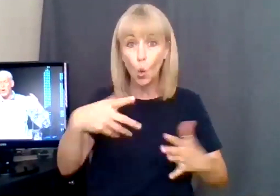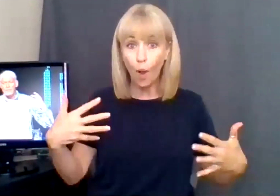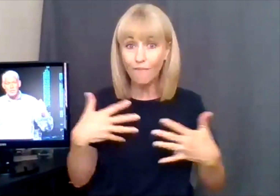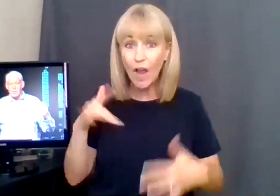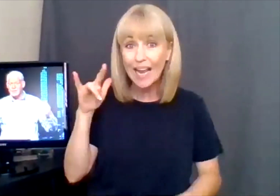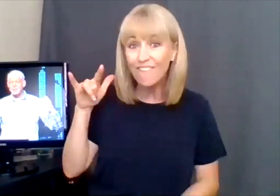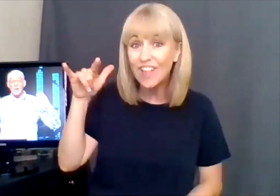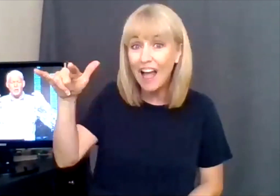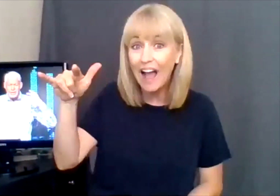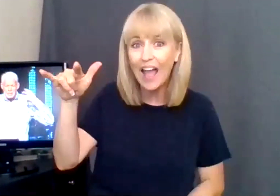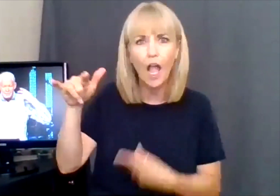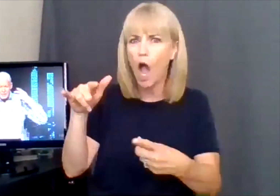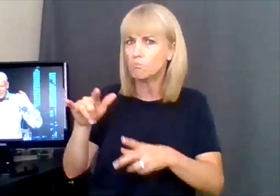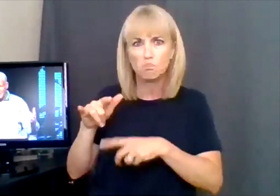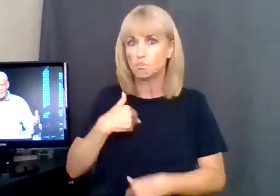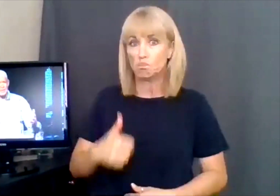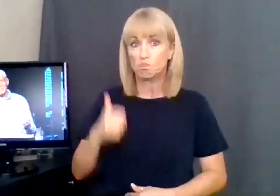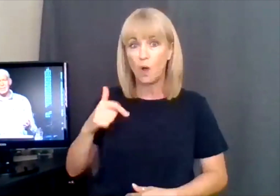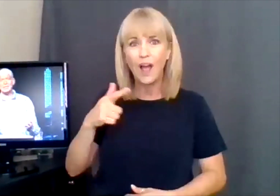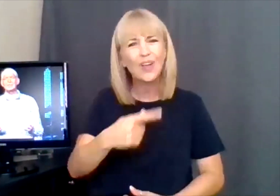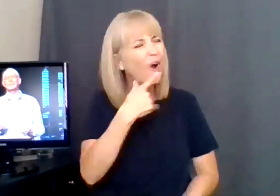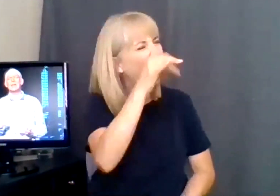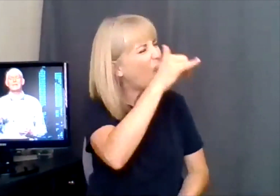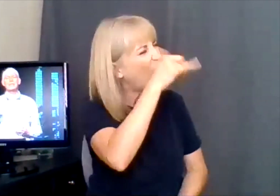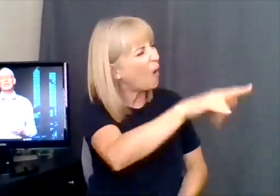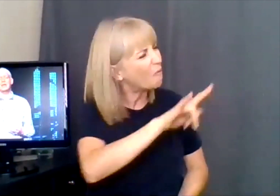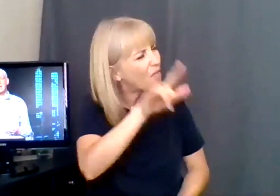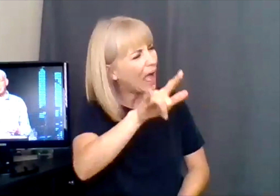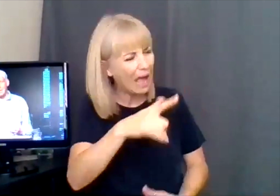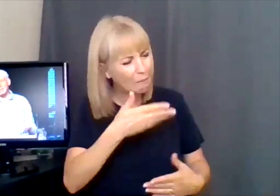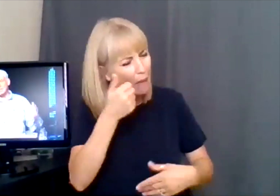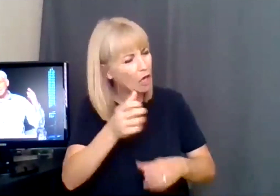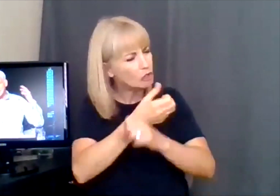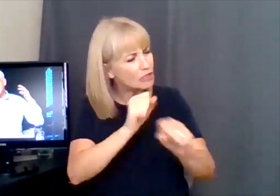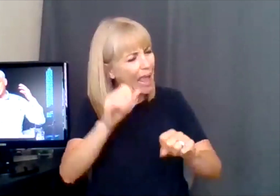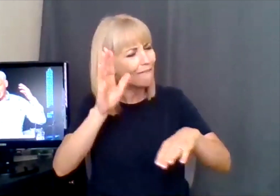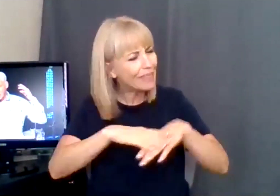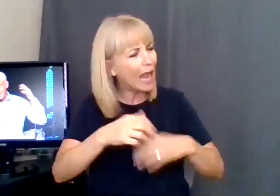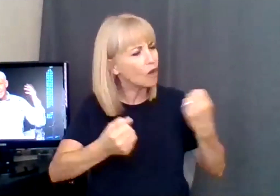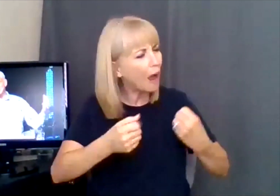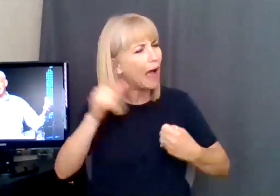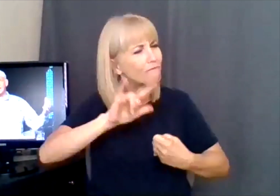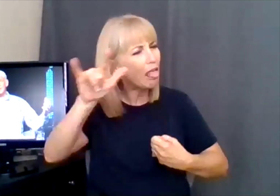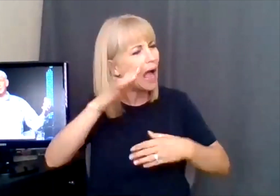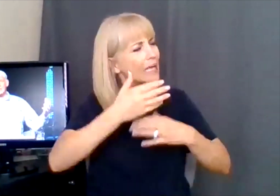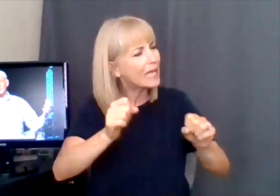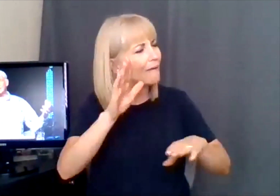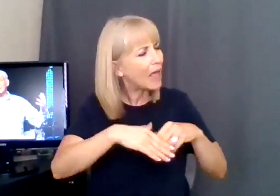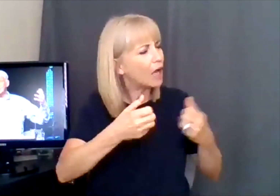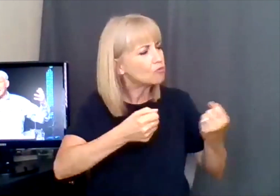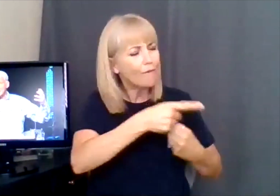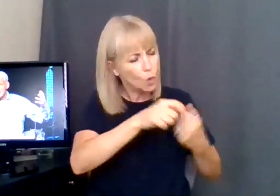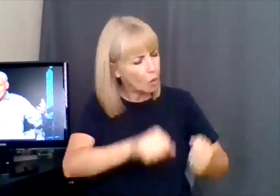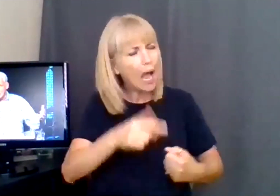you over and over, there's no reason for that fear. That's ridiculous. It's safer to get on an airplane than it is to get in your car and drive down Interstate